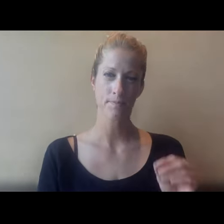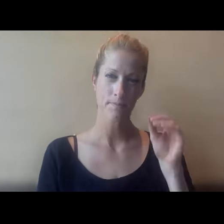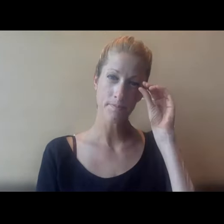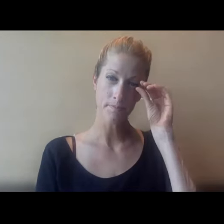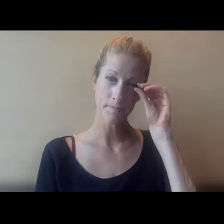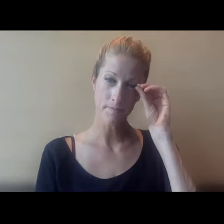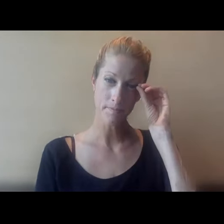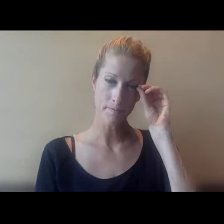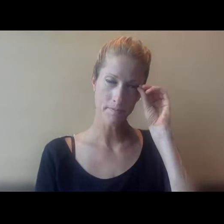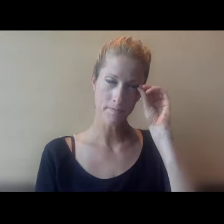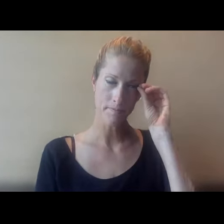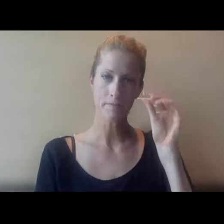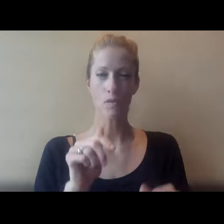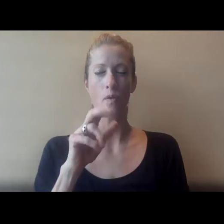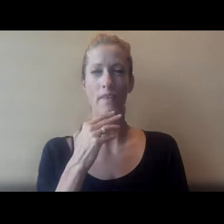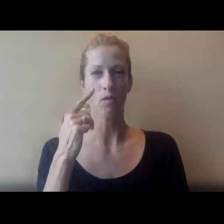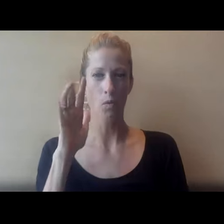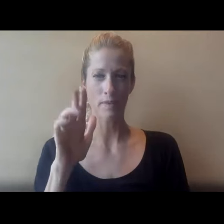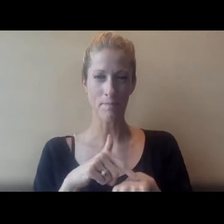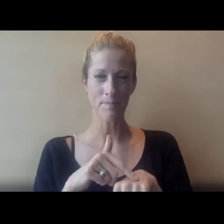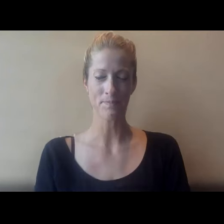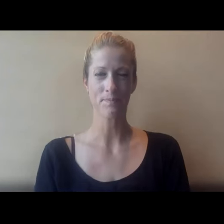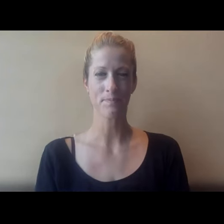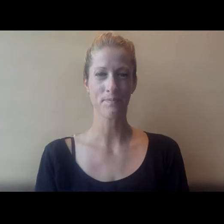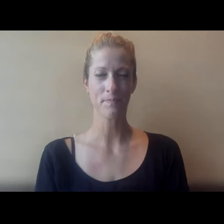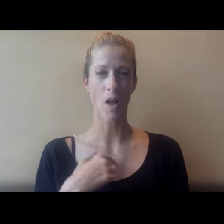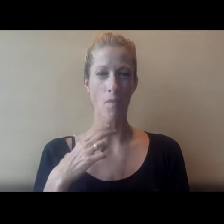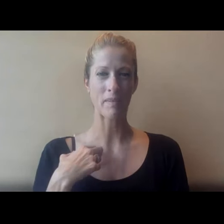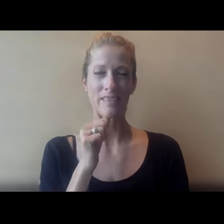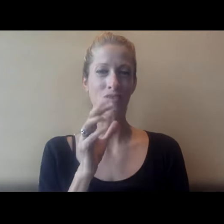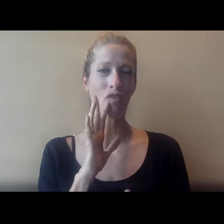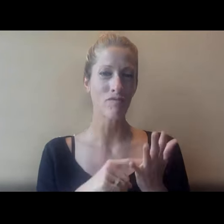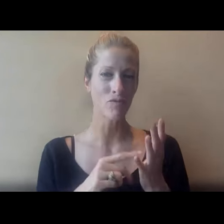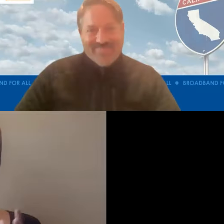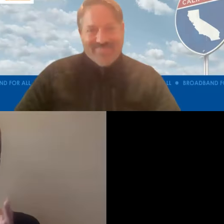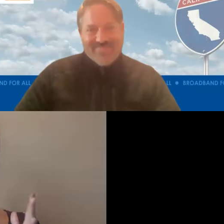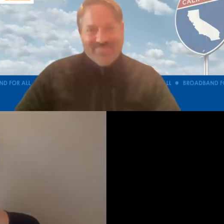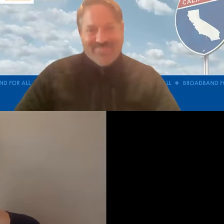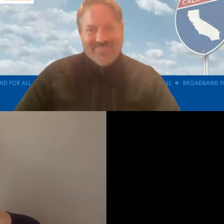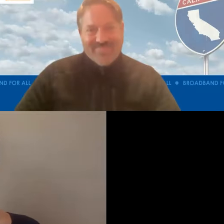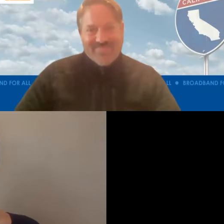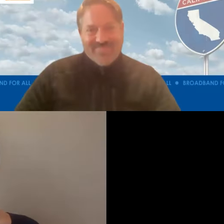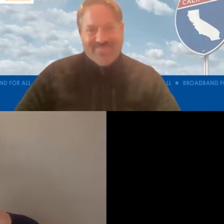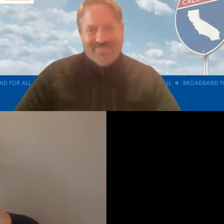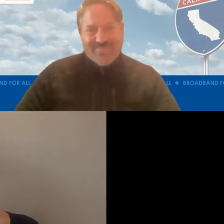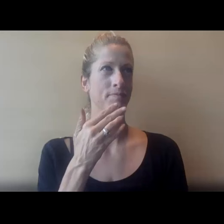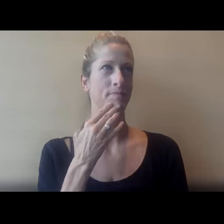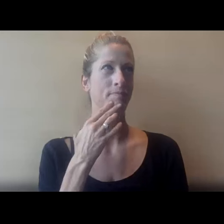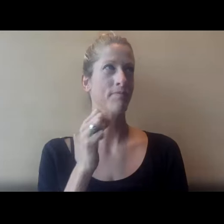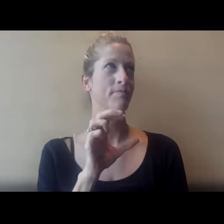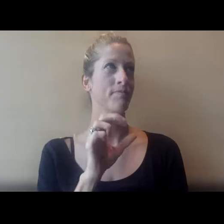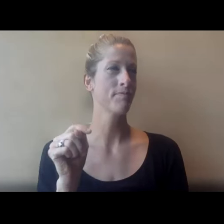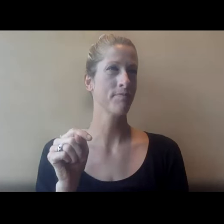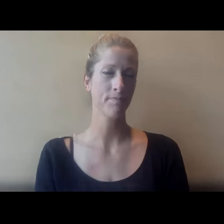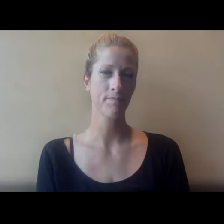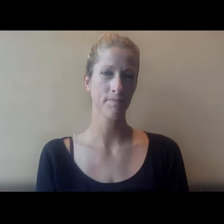thanks for a little bit of time. I hope I didn't talk too much, but kicking it back to you. Thank you, Scott.